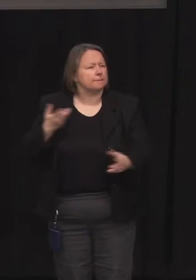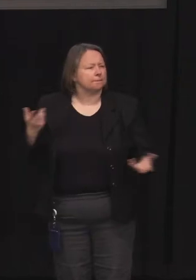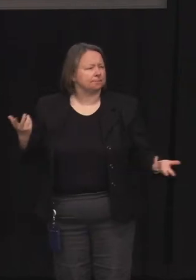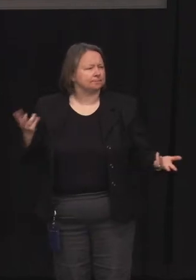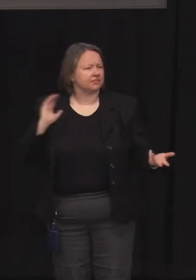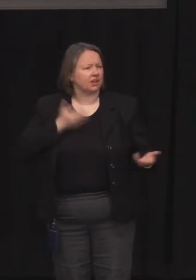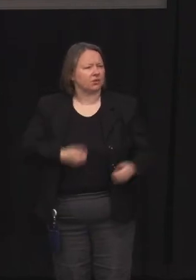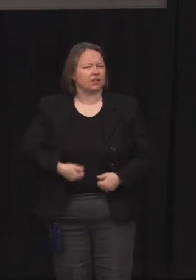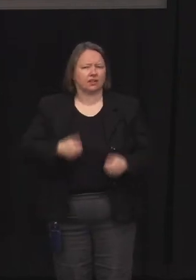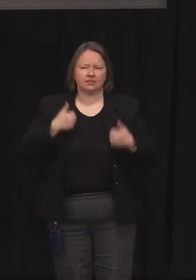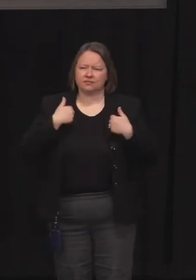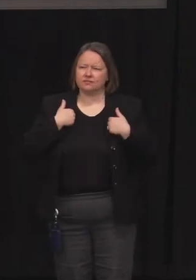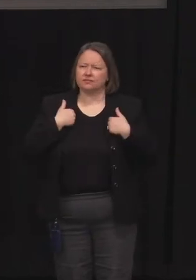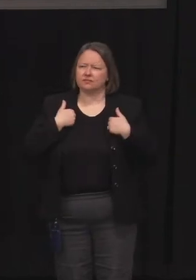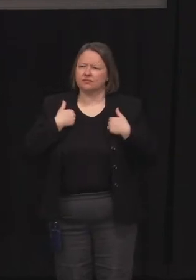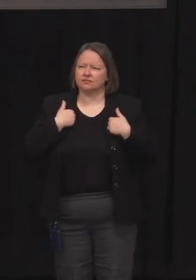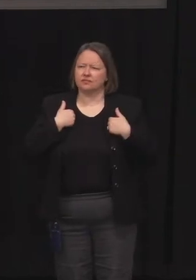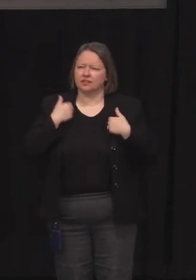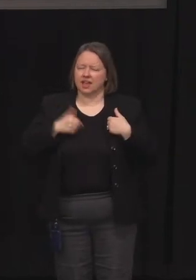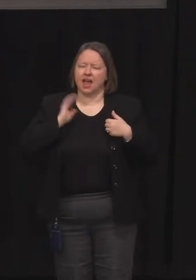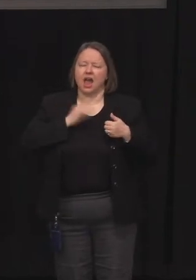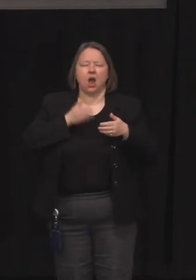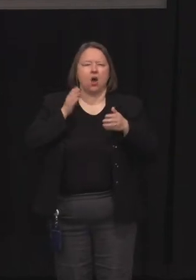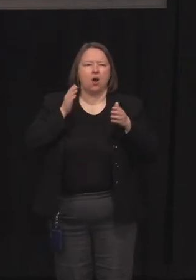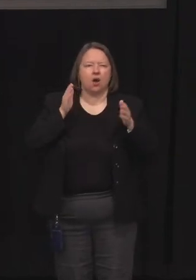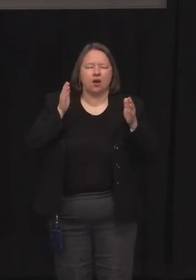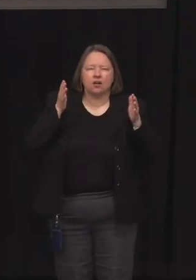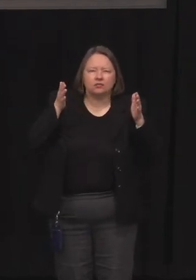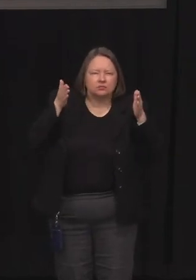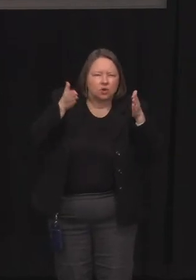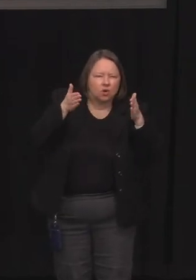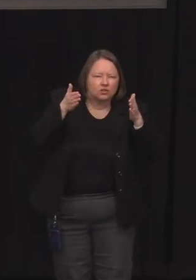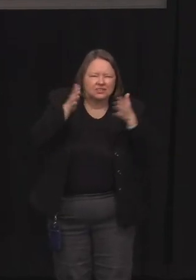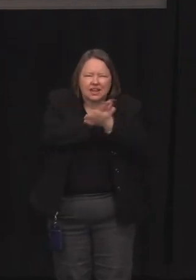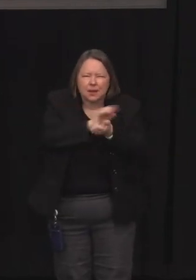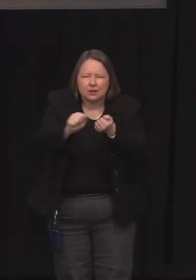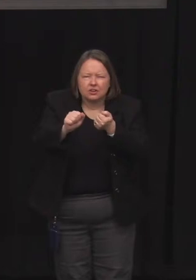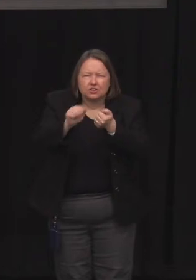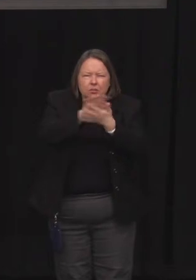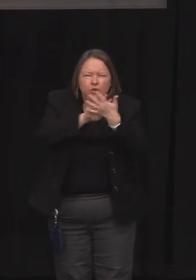in our lives that would damage our focus and blur our vision.